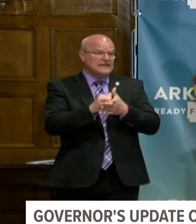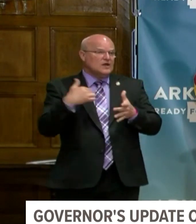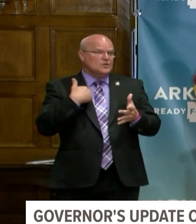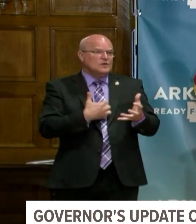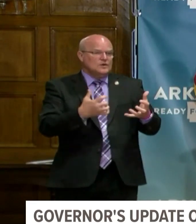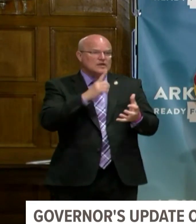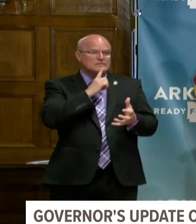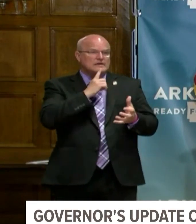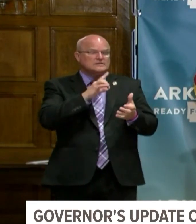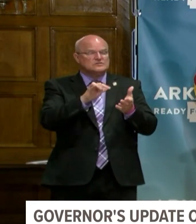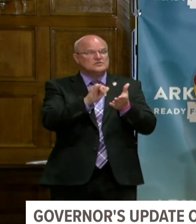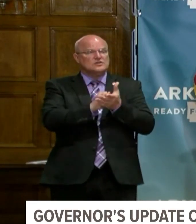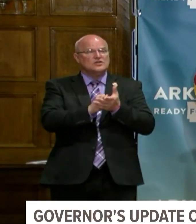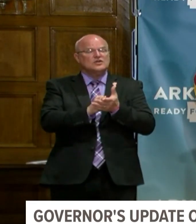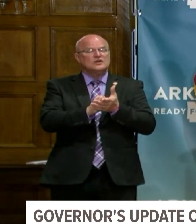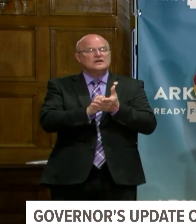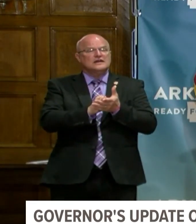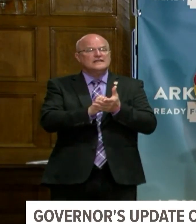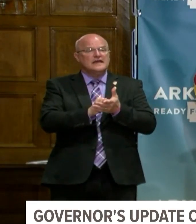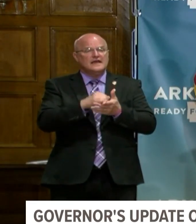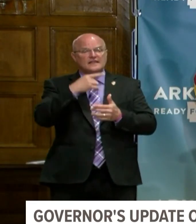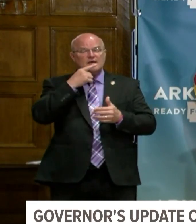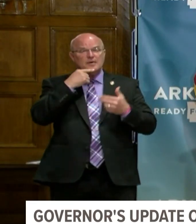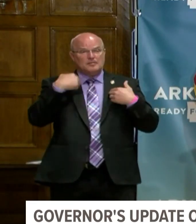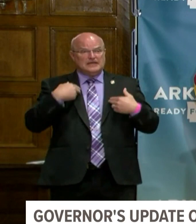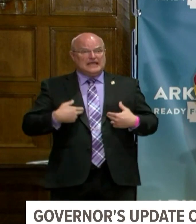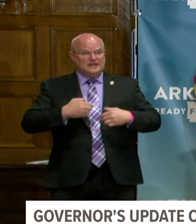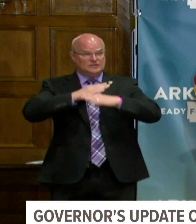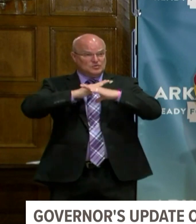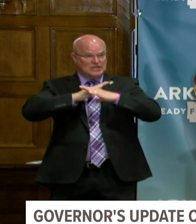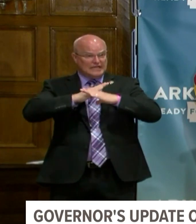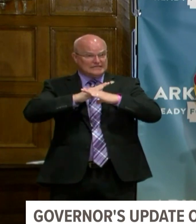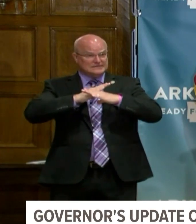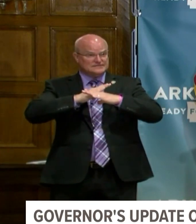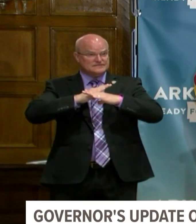we want to make sure that the public health is protected.